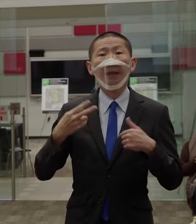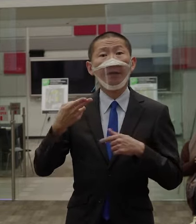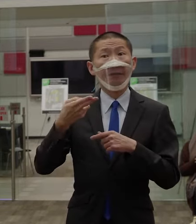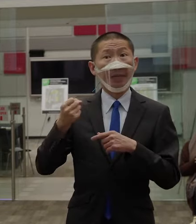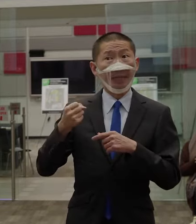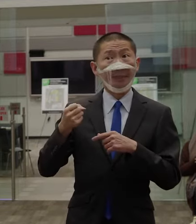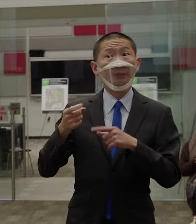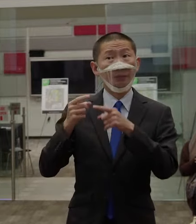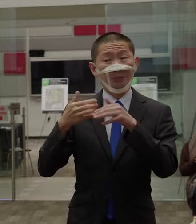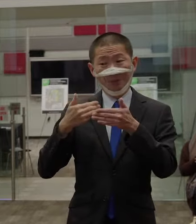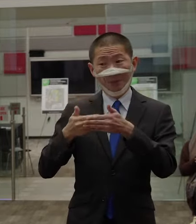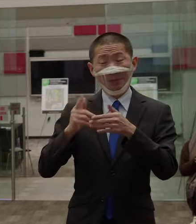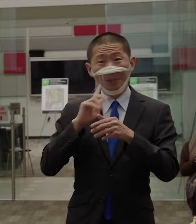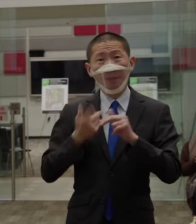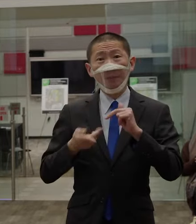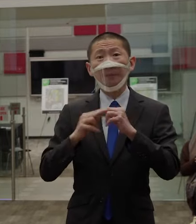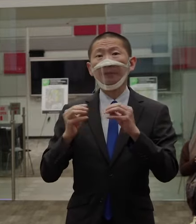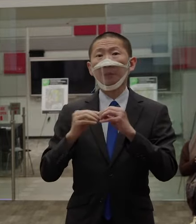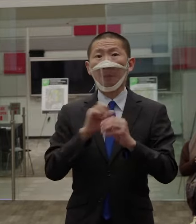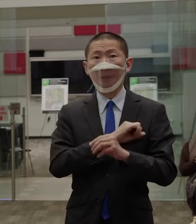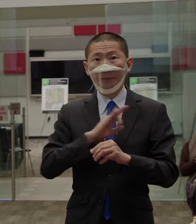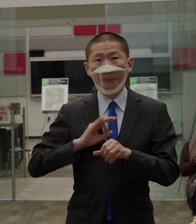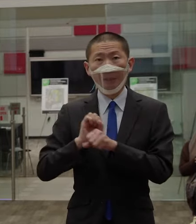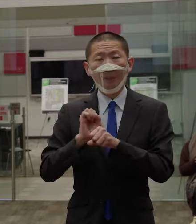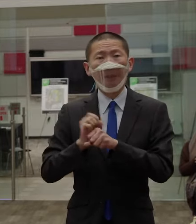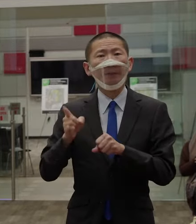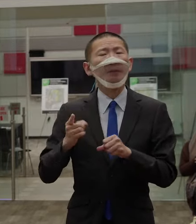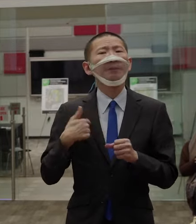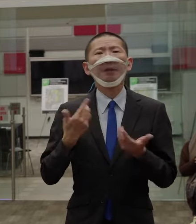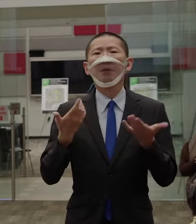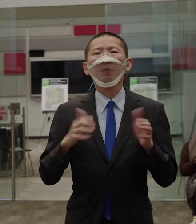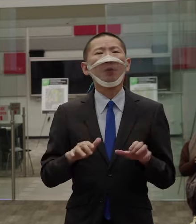increase over the years, maybe in staff. And so I don't want to